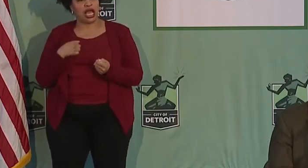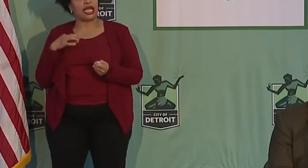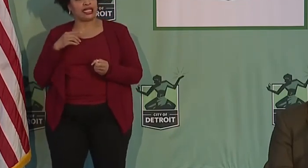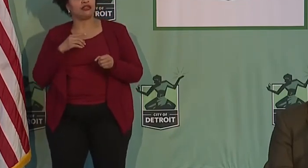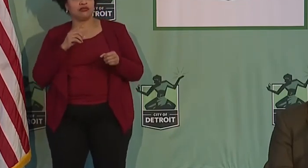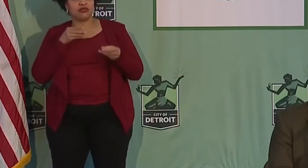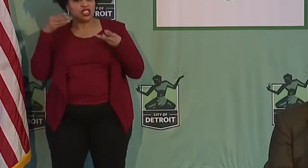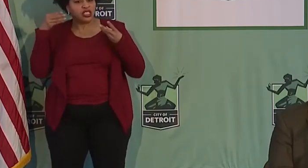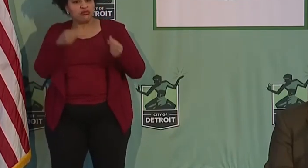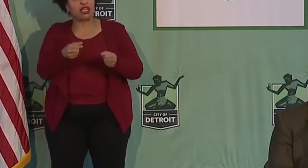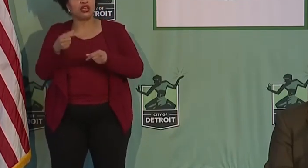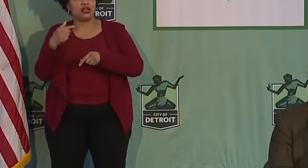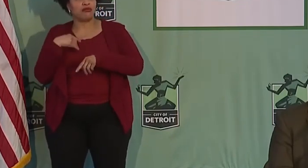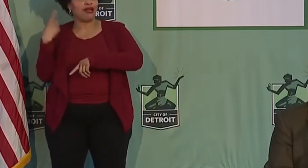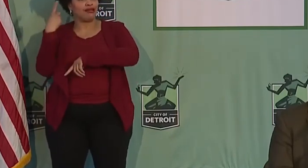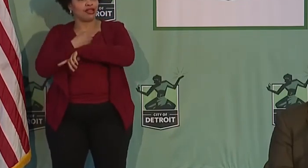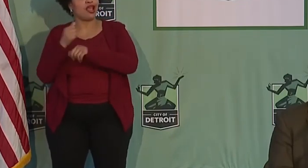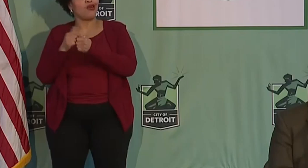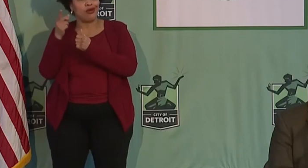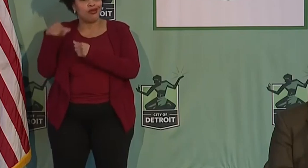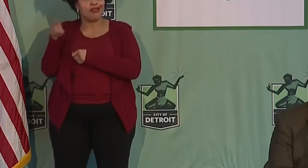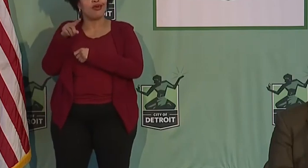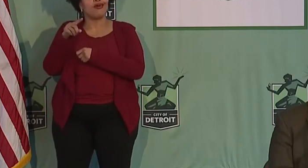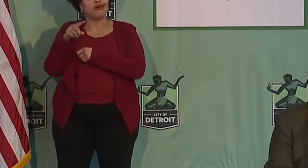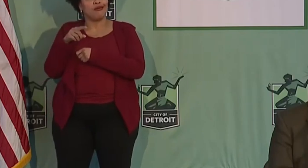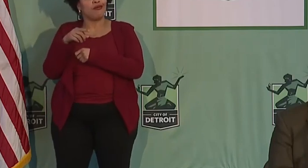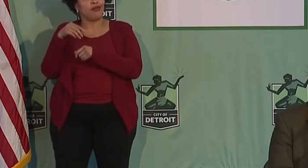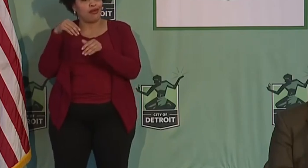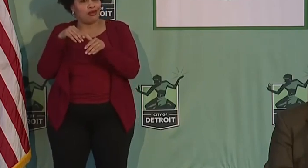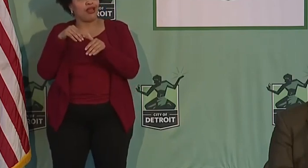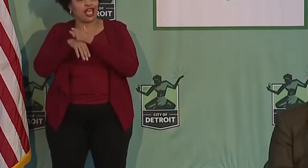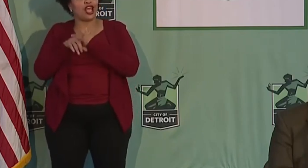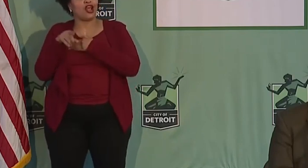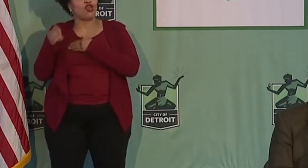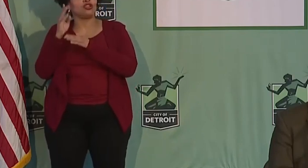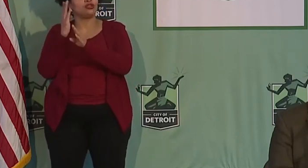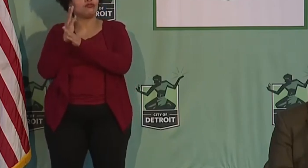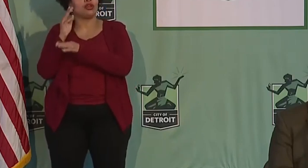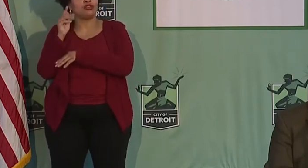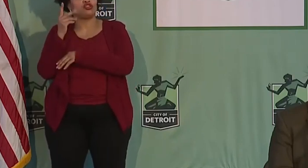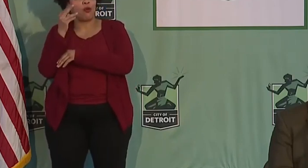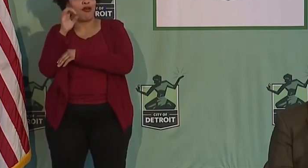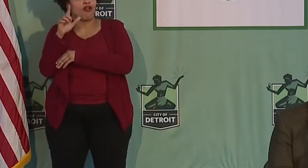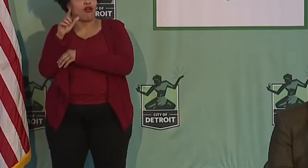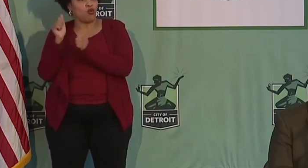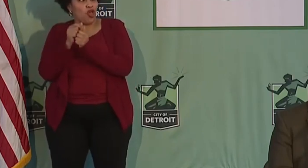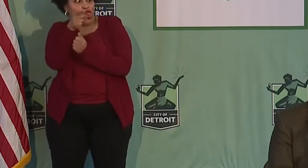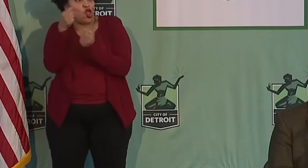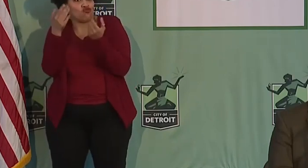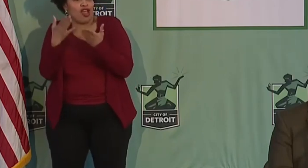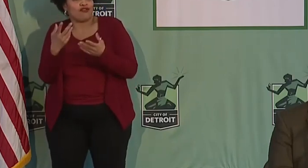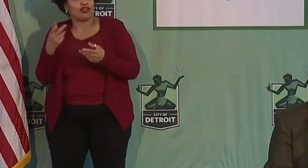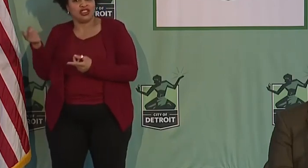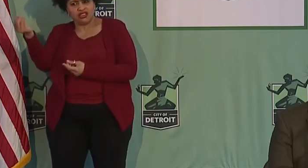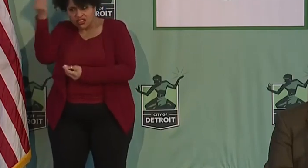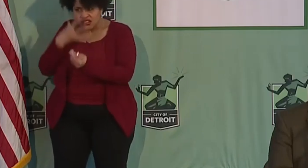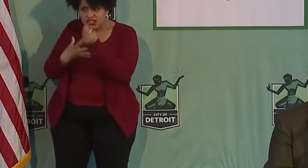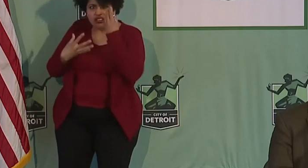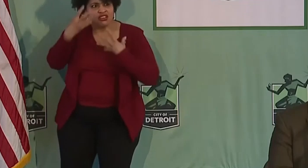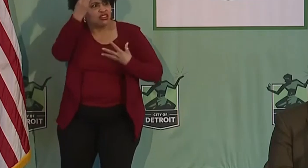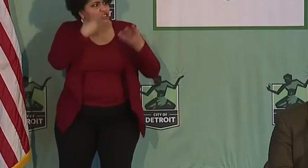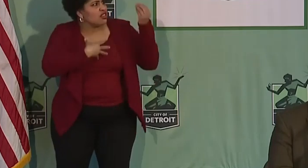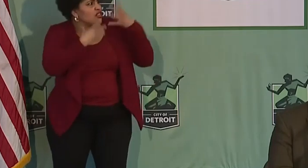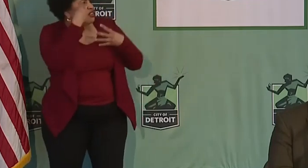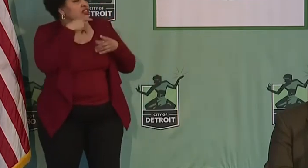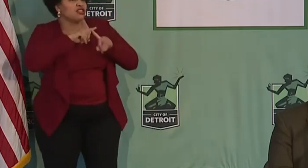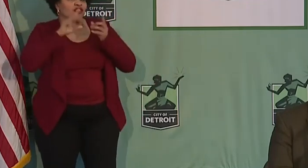both at the Shoemaker and the Gilbert terminals with those drivers. And they told me